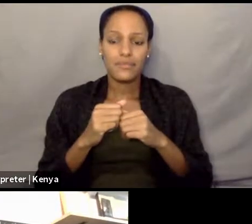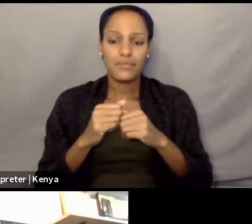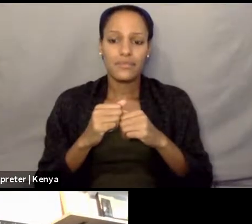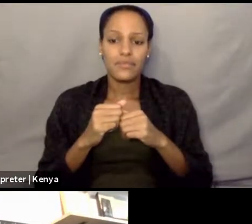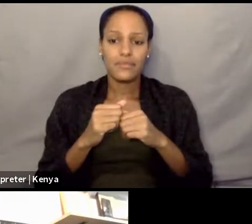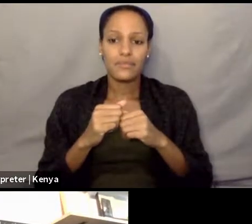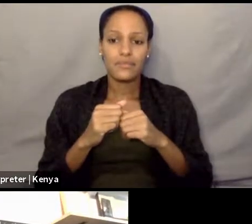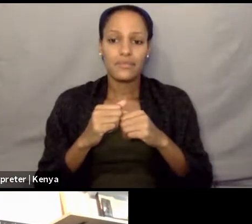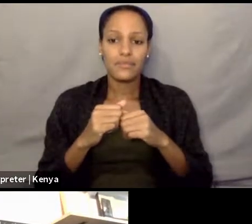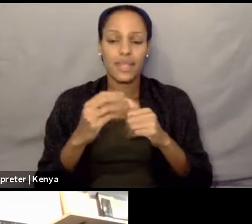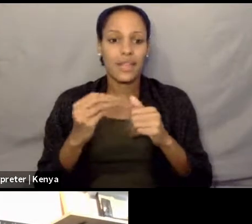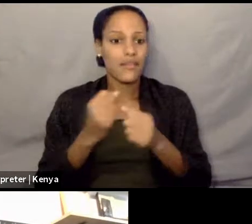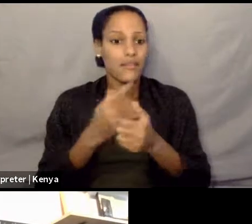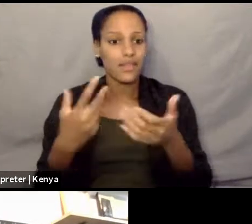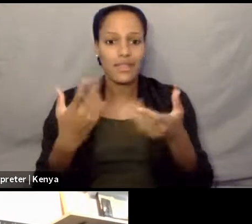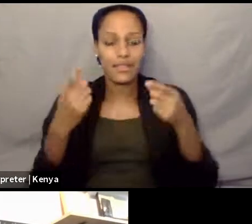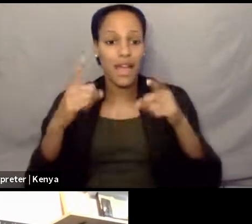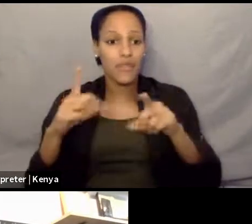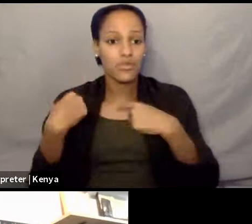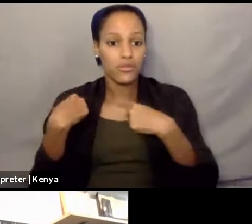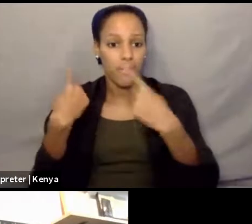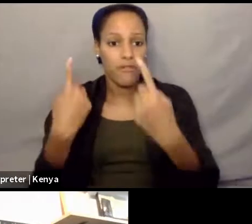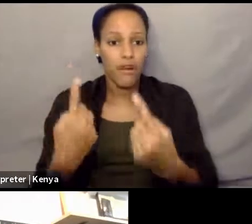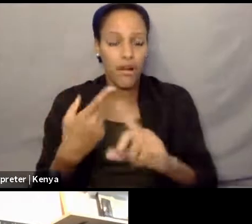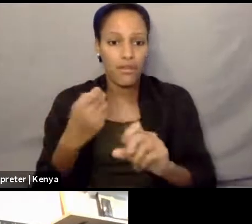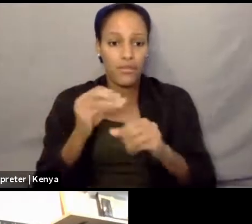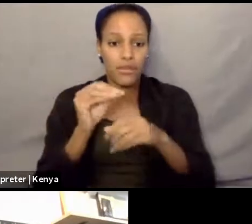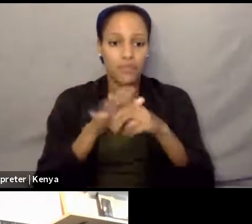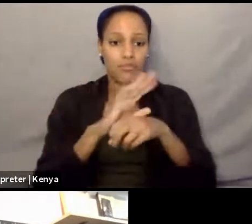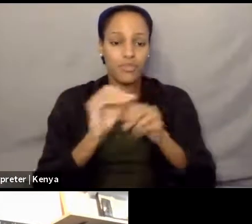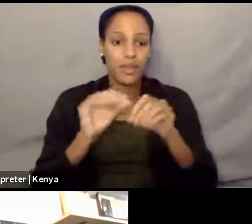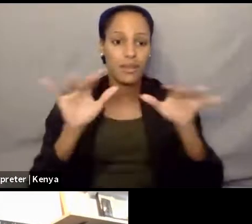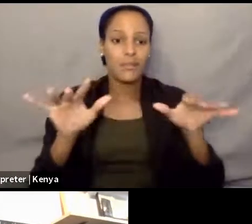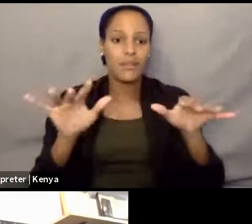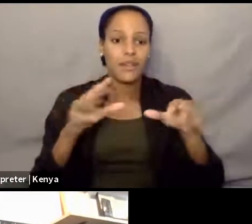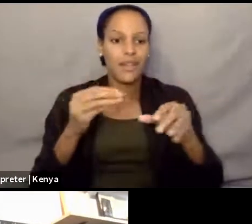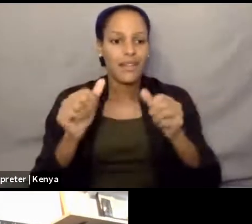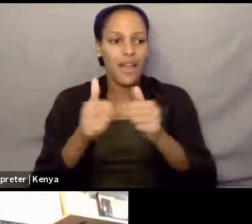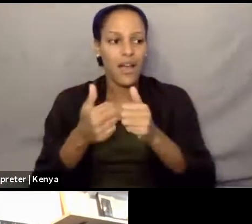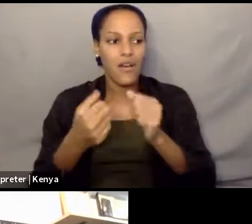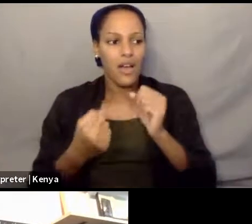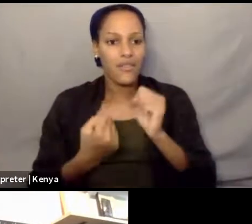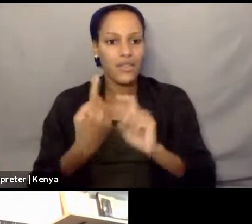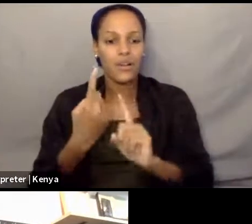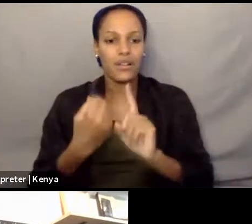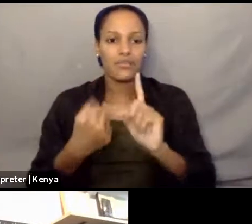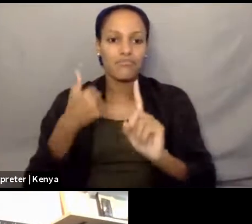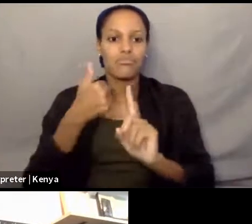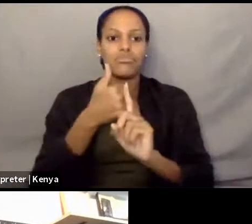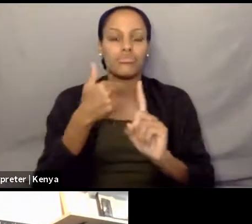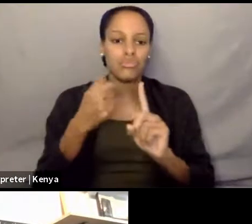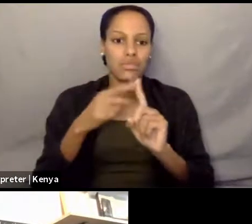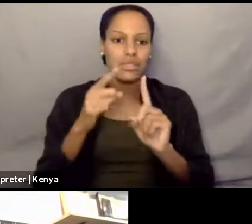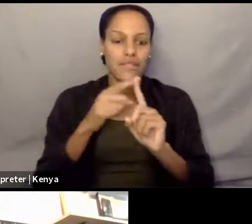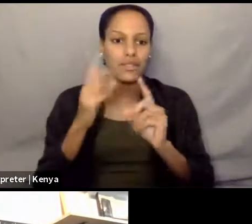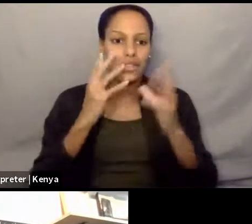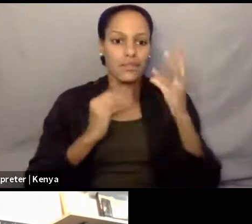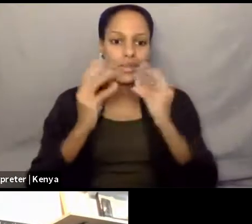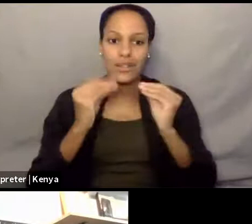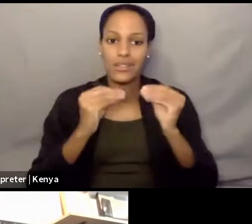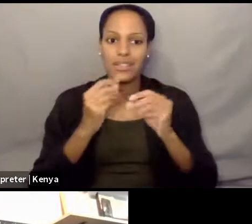things that have come of that, and as we note really the disparate impact of the pandemic on different populations of